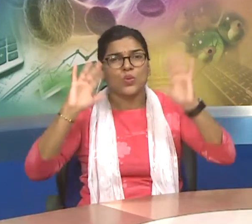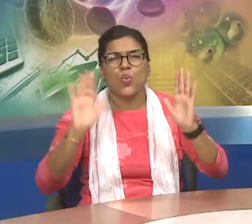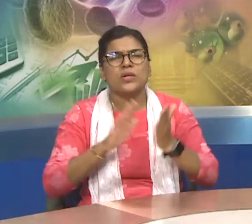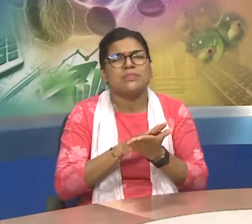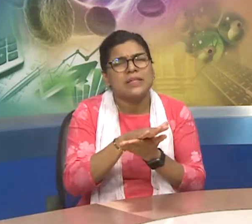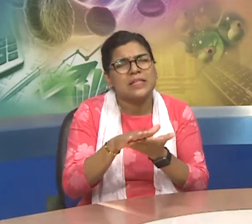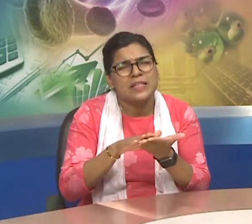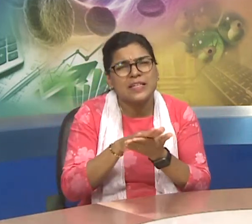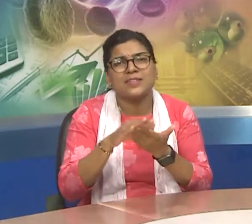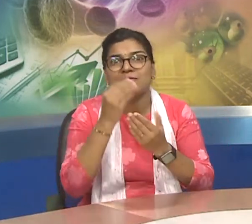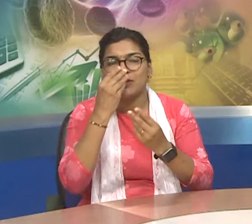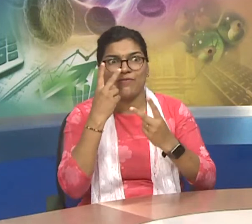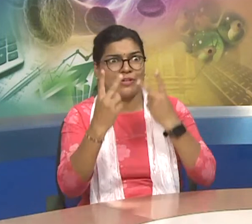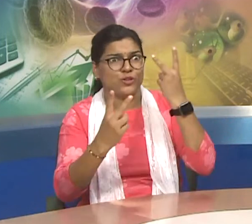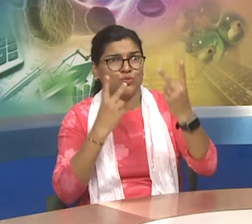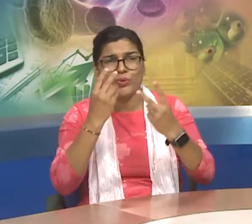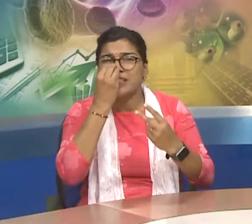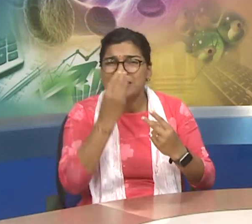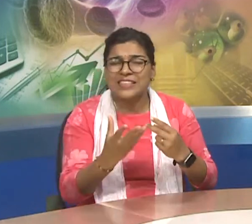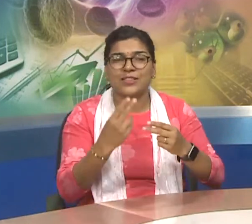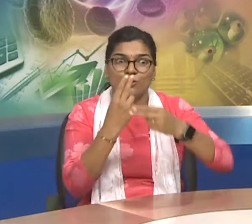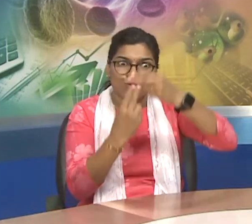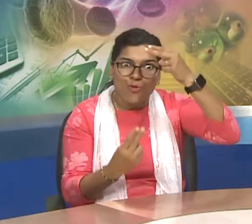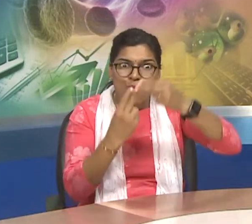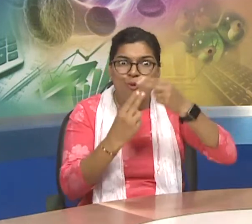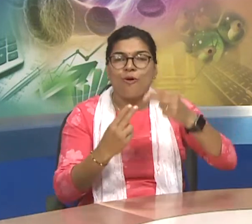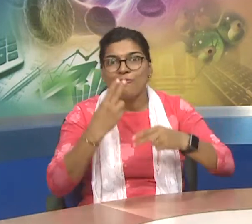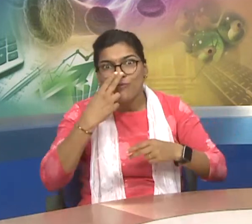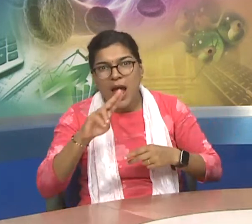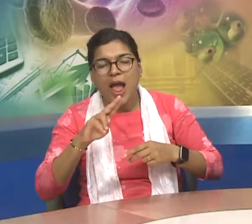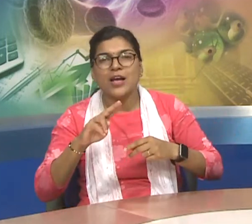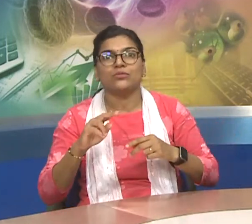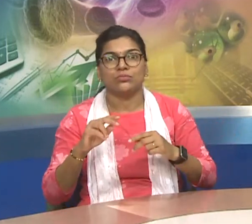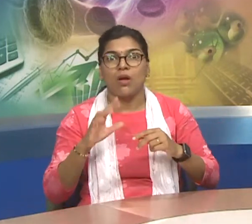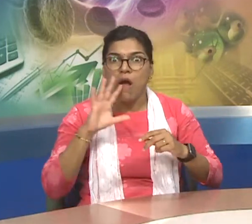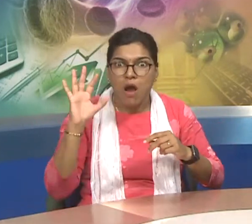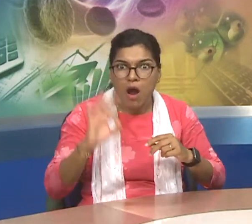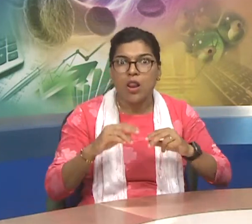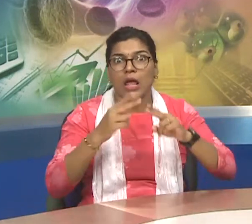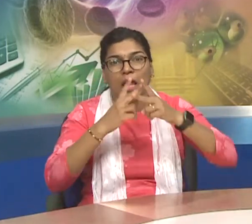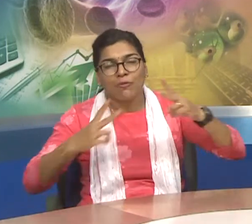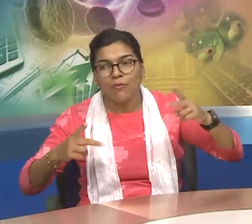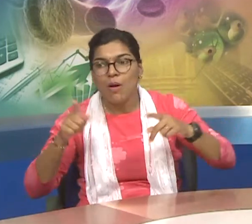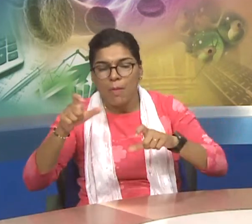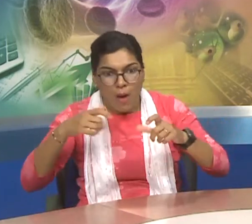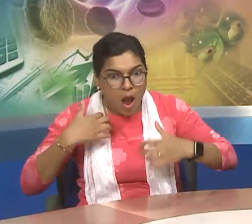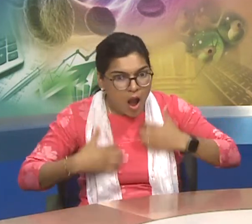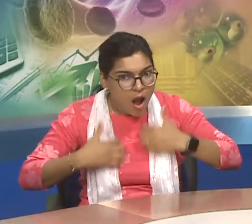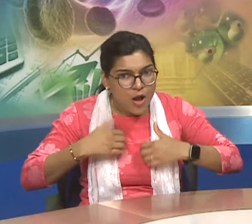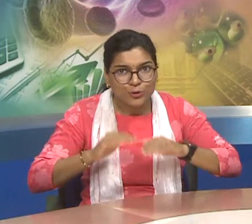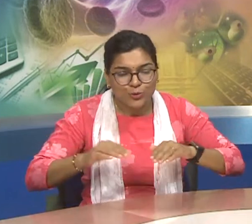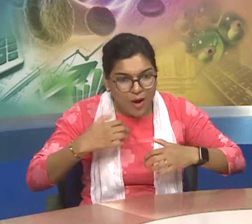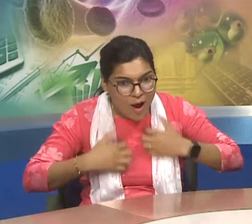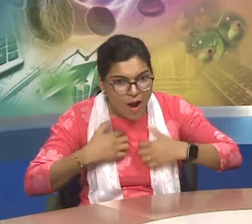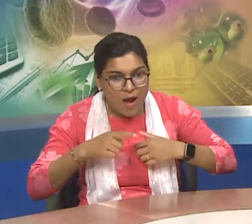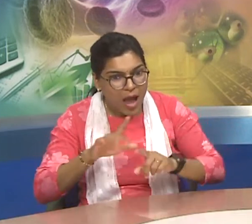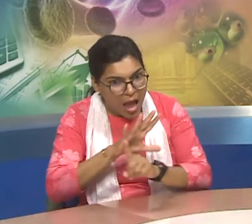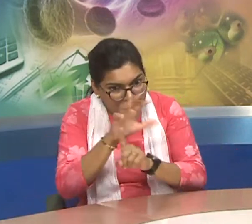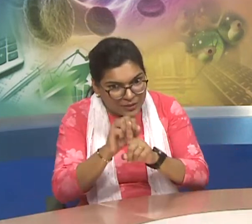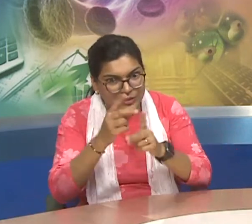by offering a wide spectrum of books so that their minds can be ignited and they create a